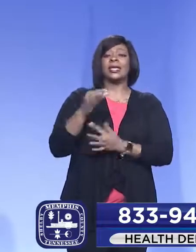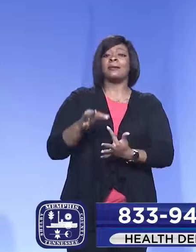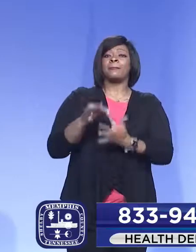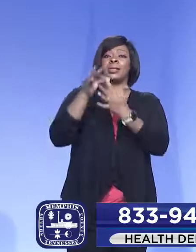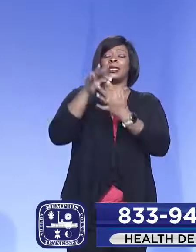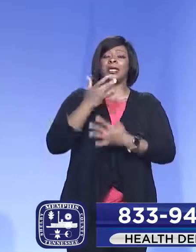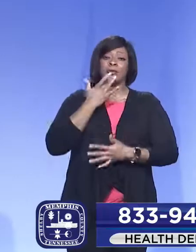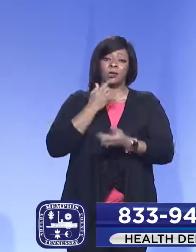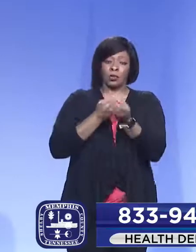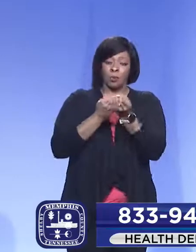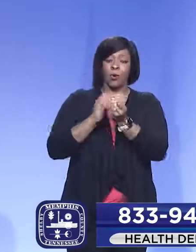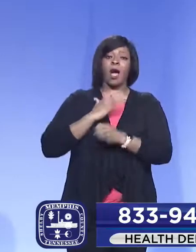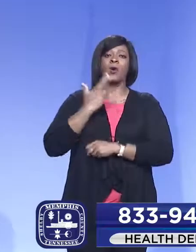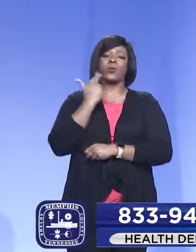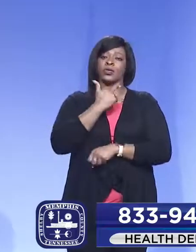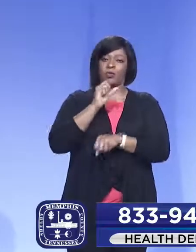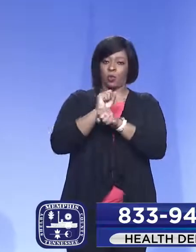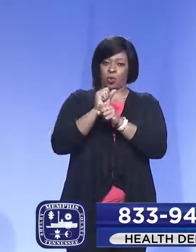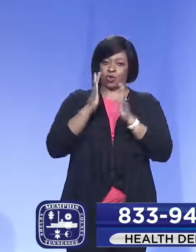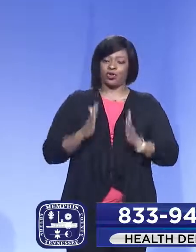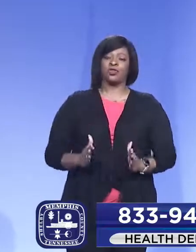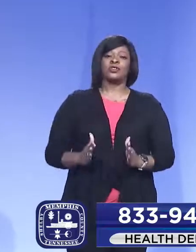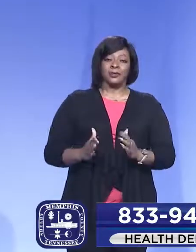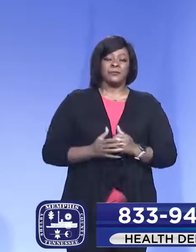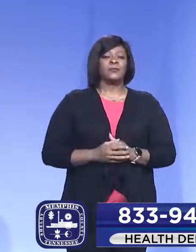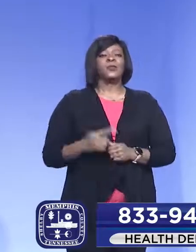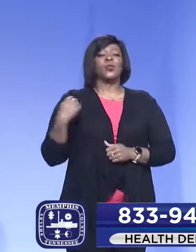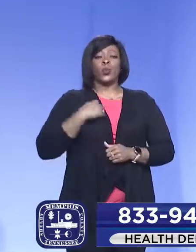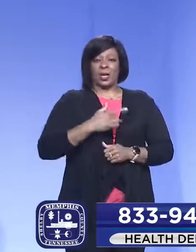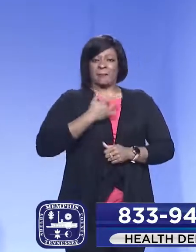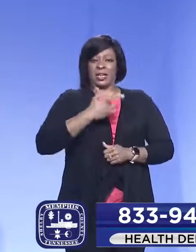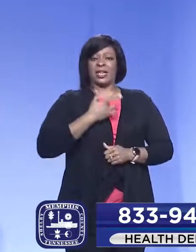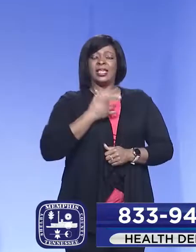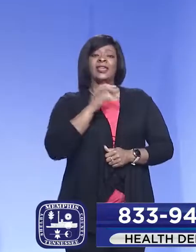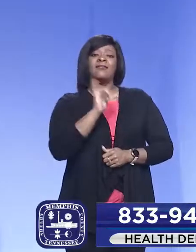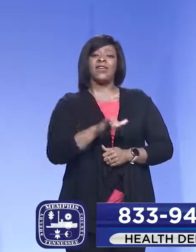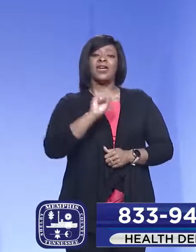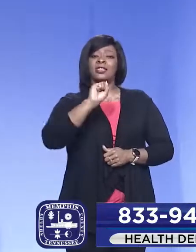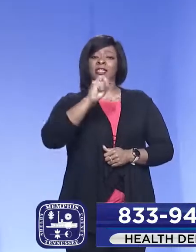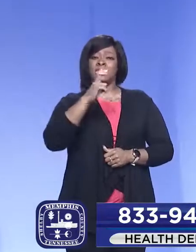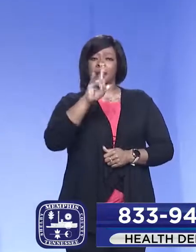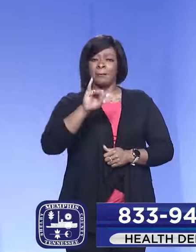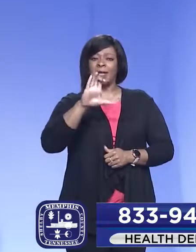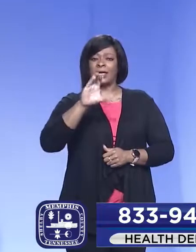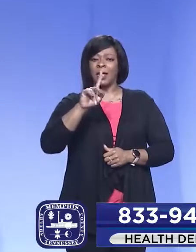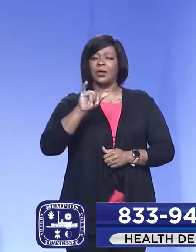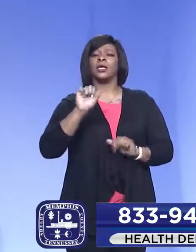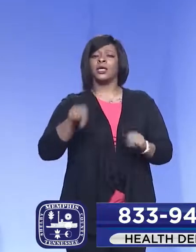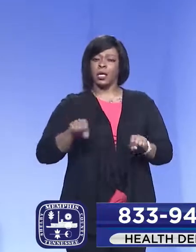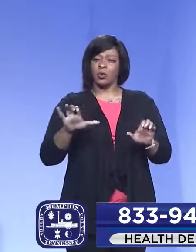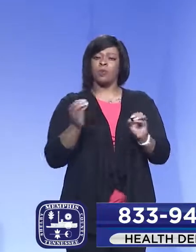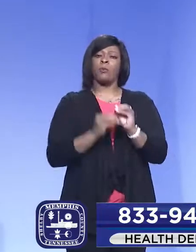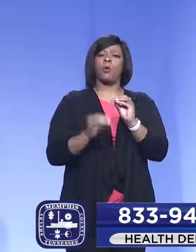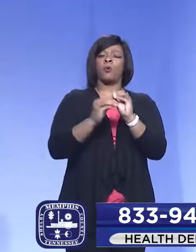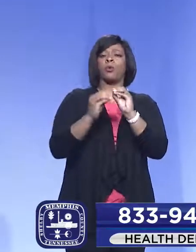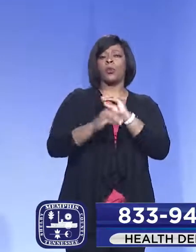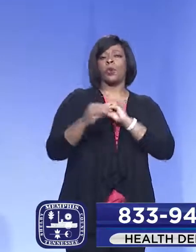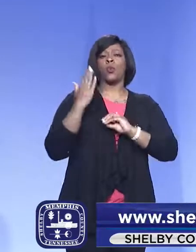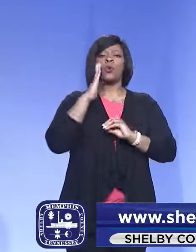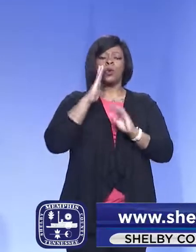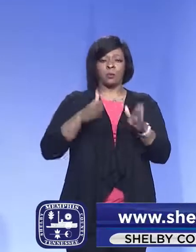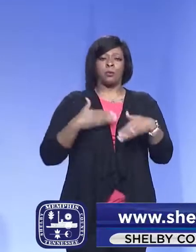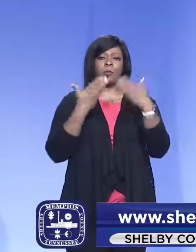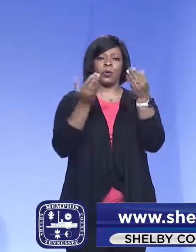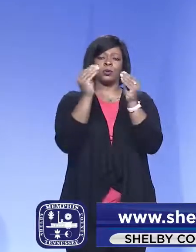particular, supporting restaurant workers. We believe that Shelby County can do a lot more, and so we'll bring that